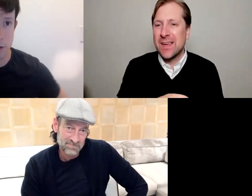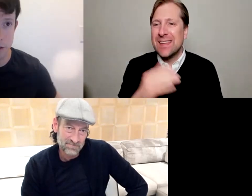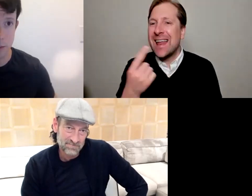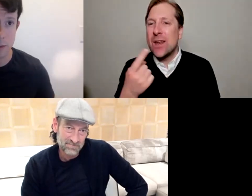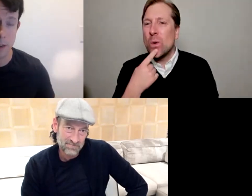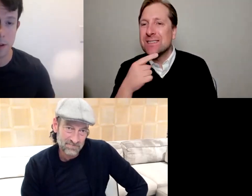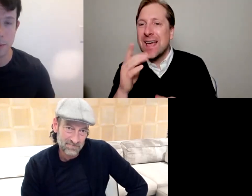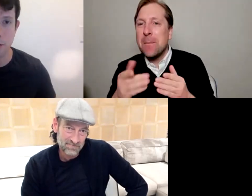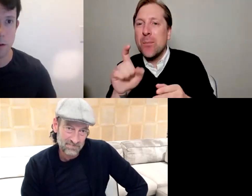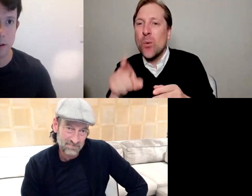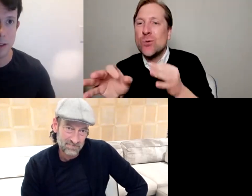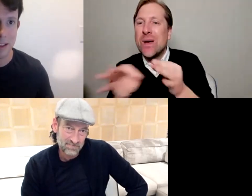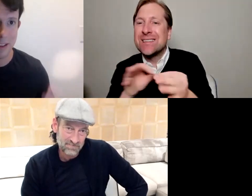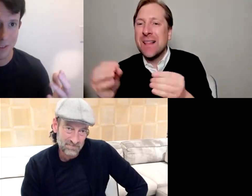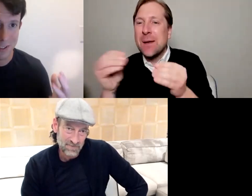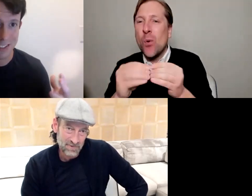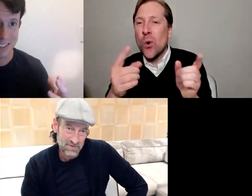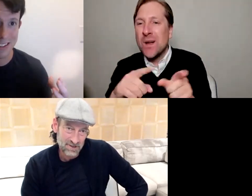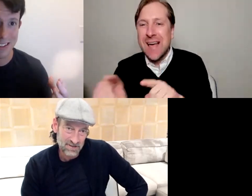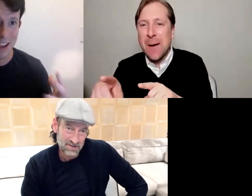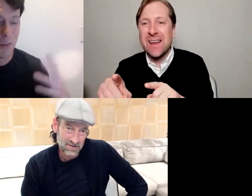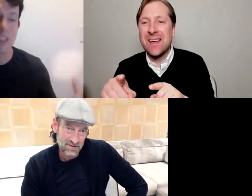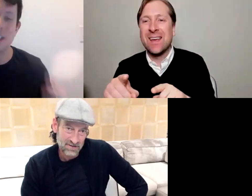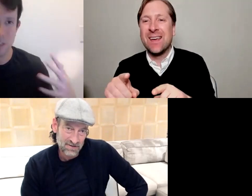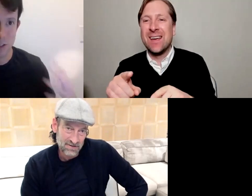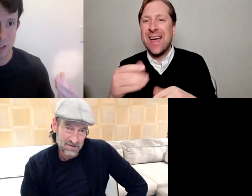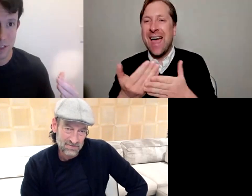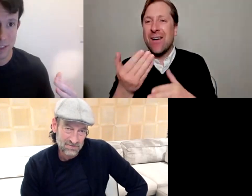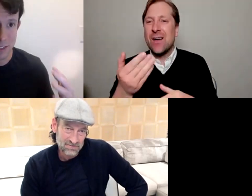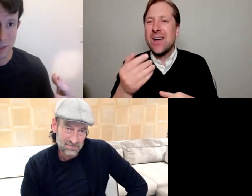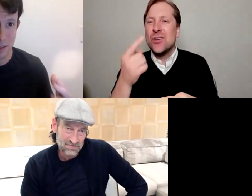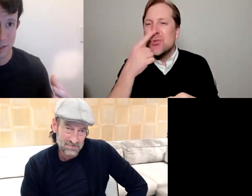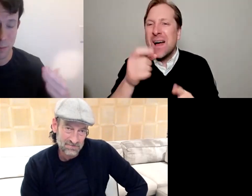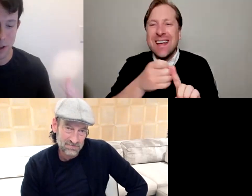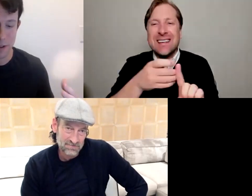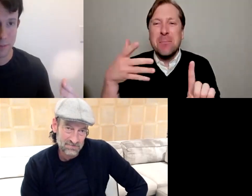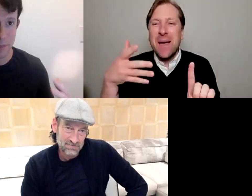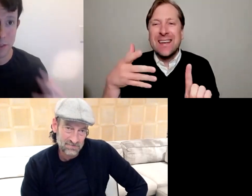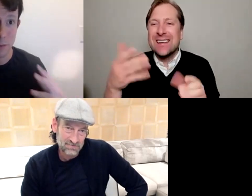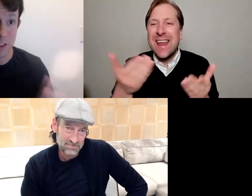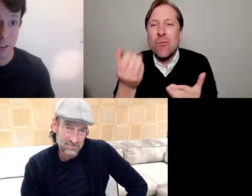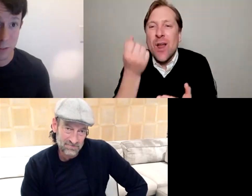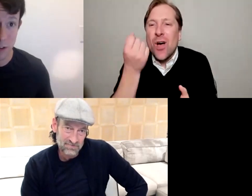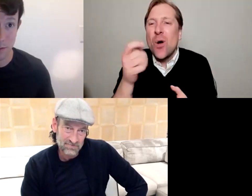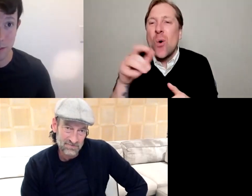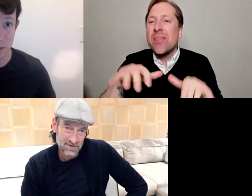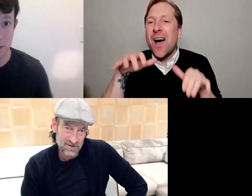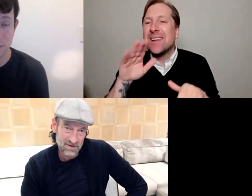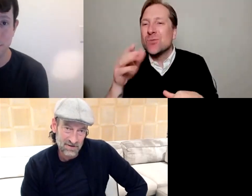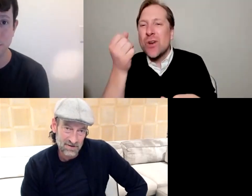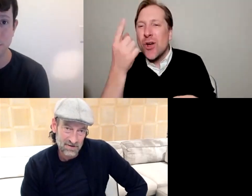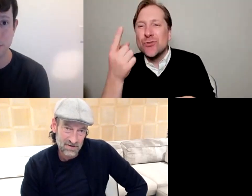maybe we should explain what's happening, or if it was just everyone on set understood that this is what the audience will get from